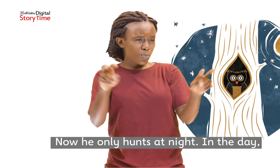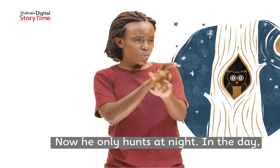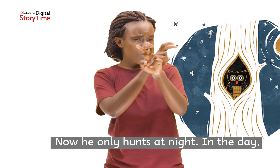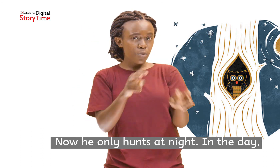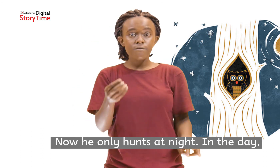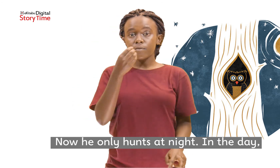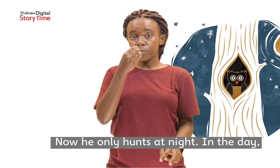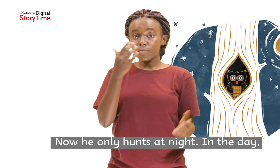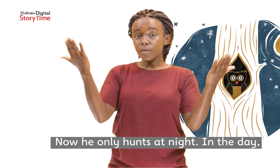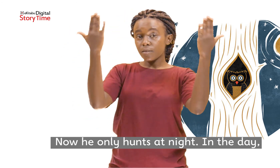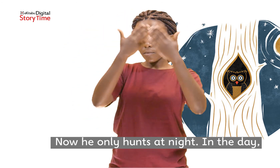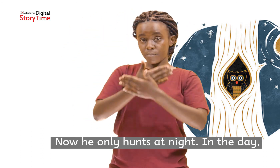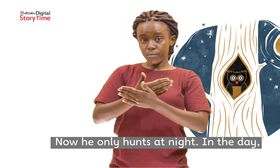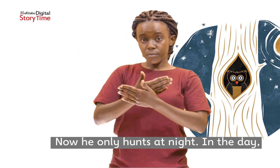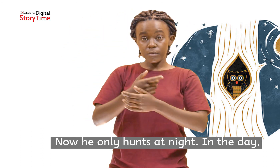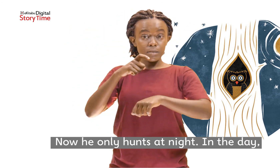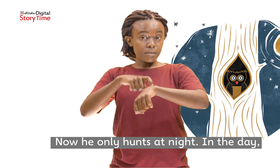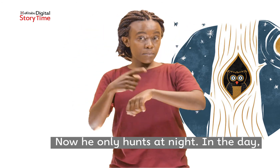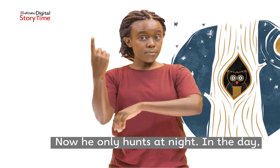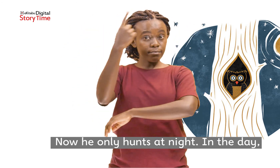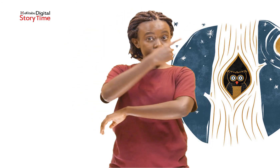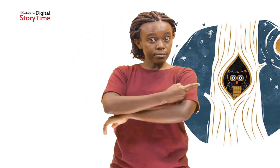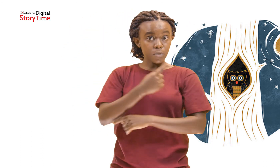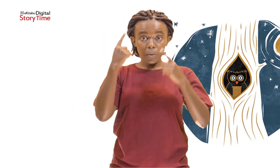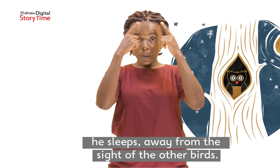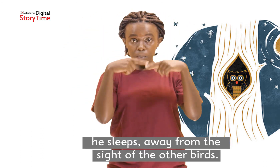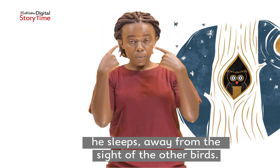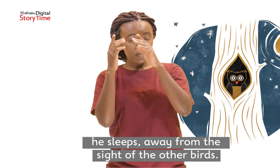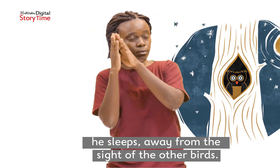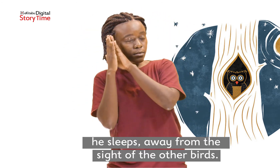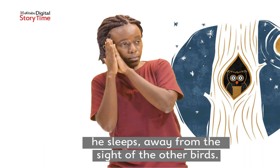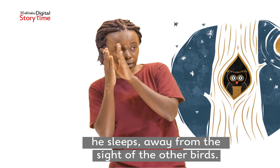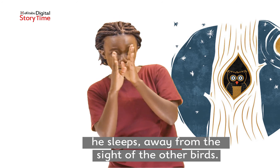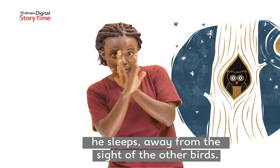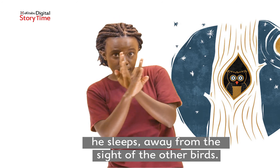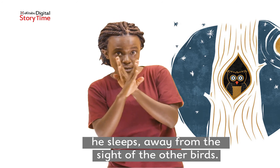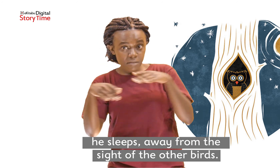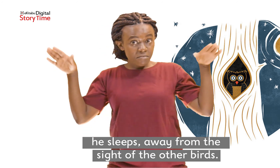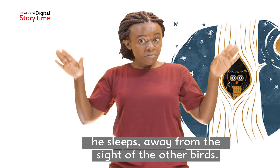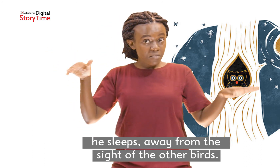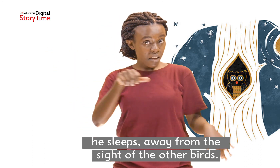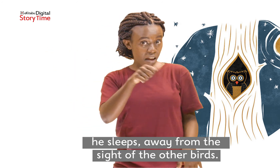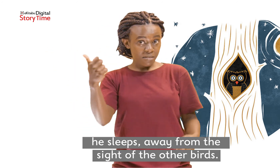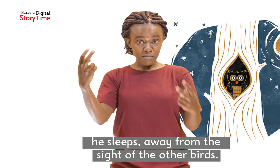Now he only hunts at night. In the day, he sleeps, away from the sight of the other